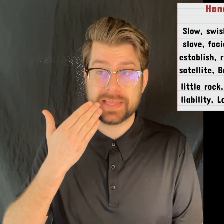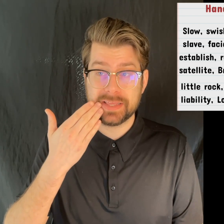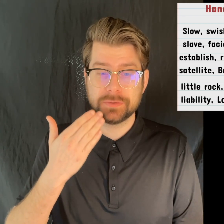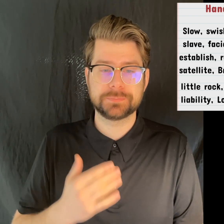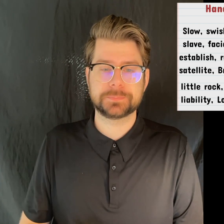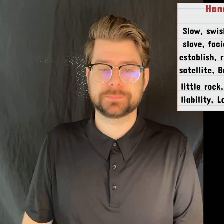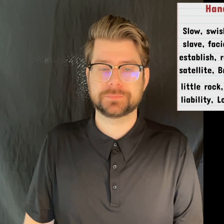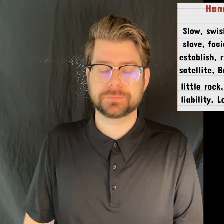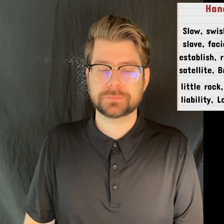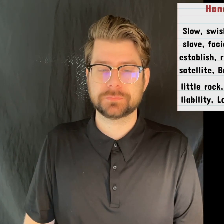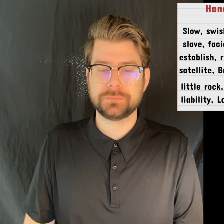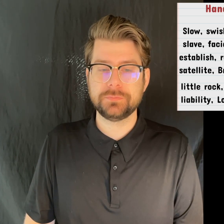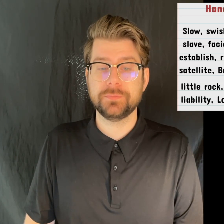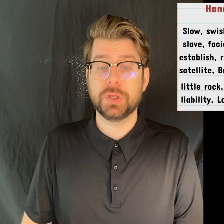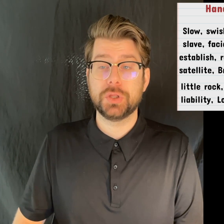liability,